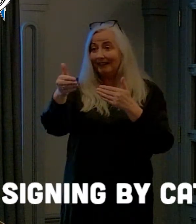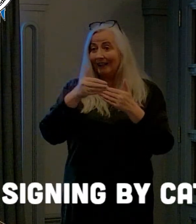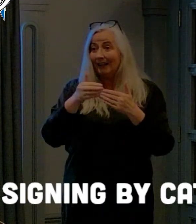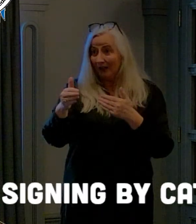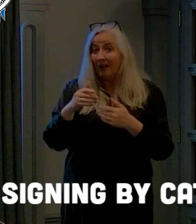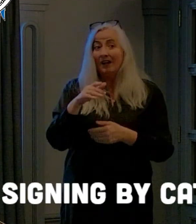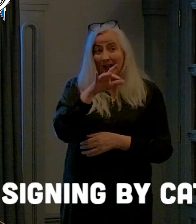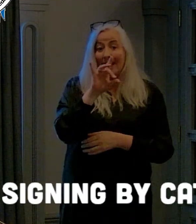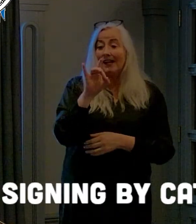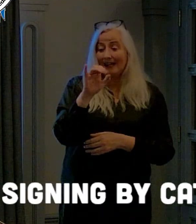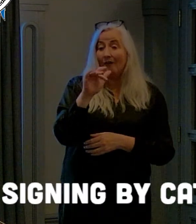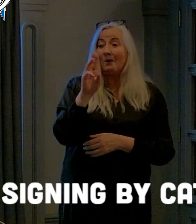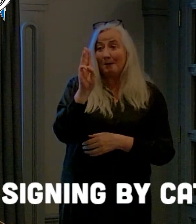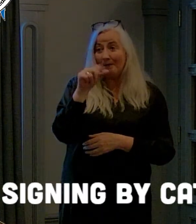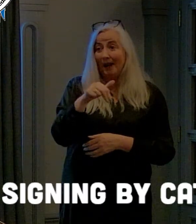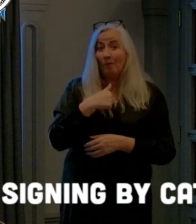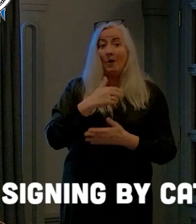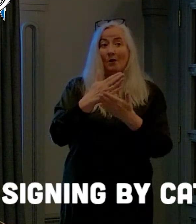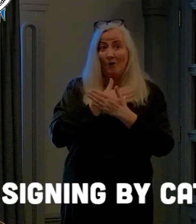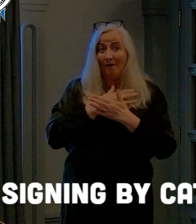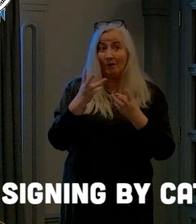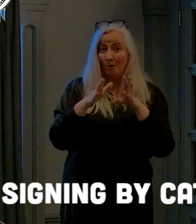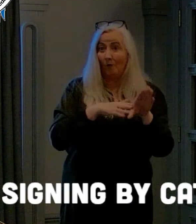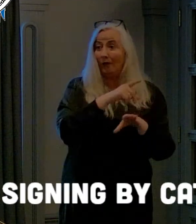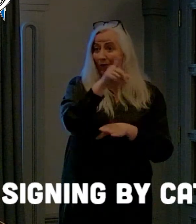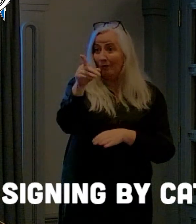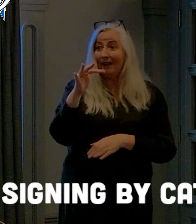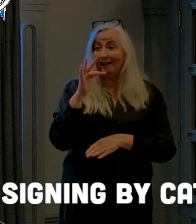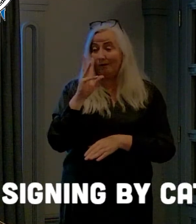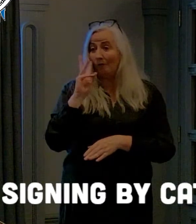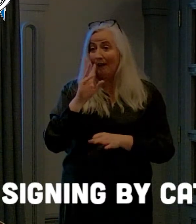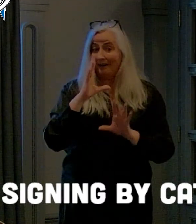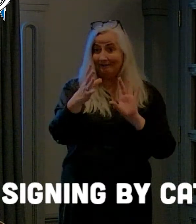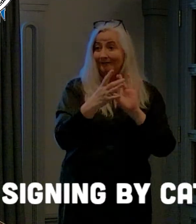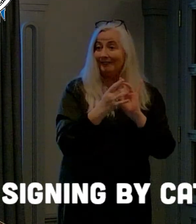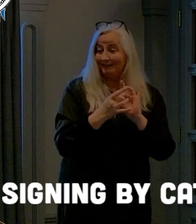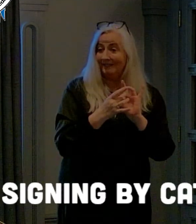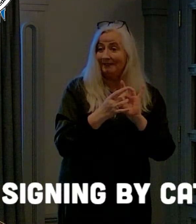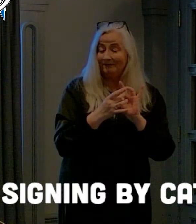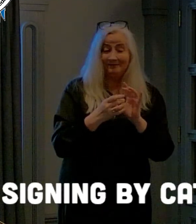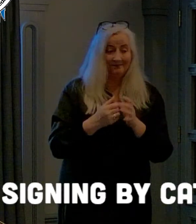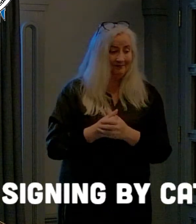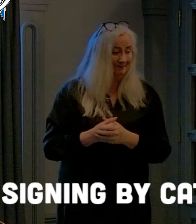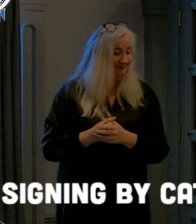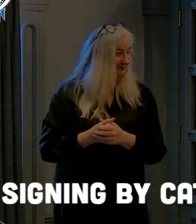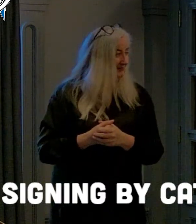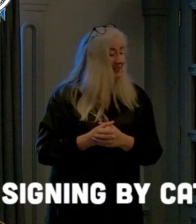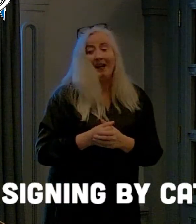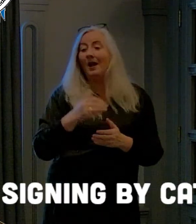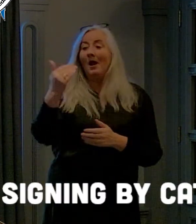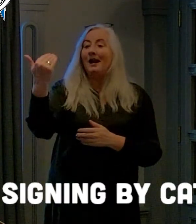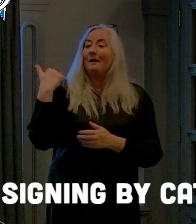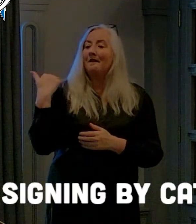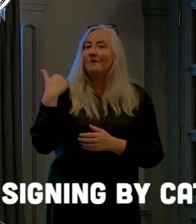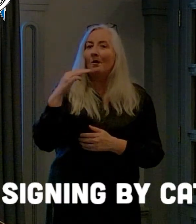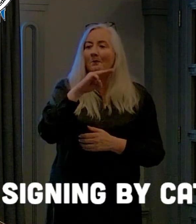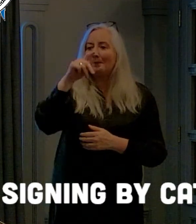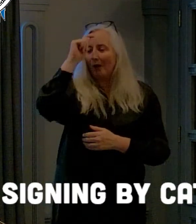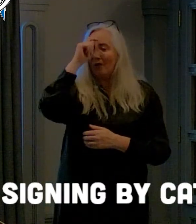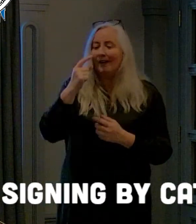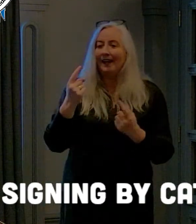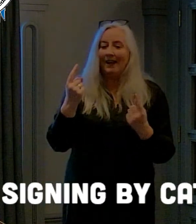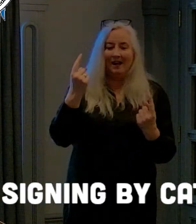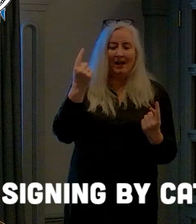the PPN, we would love to work with you. I guess previously maybe there was seen as a competition between the PPN and